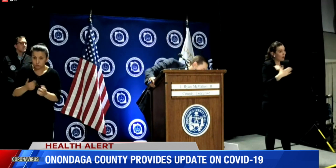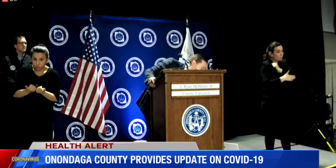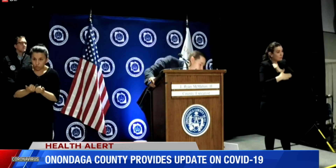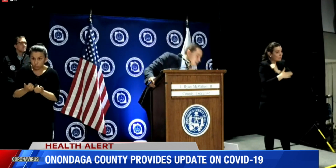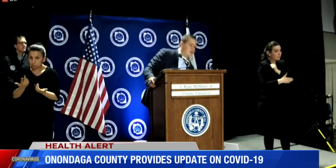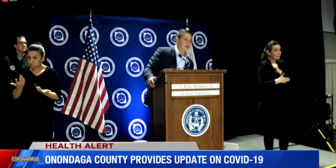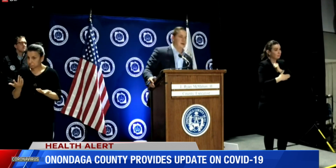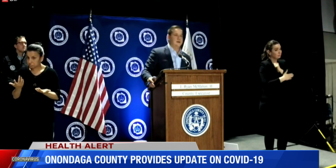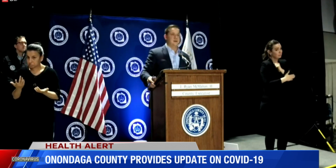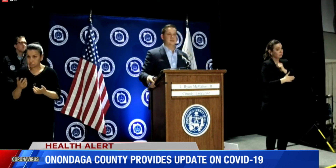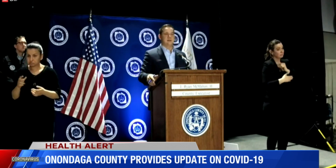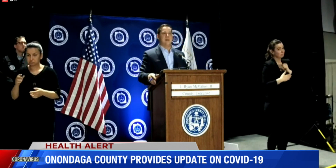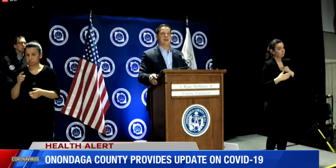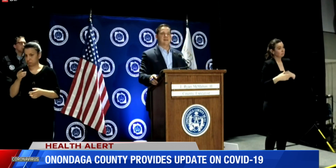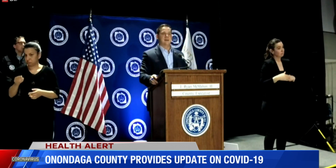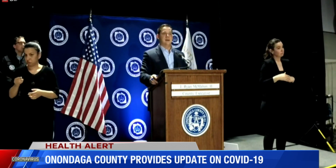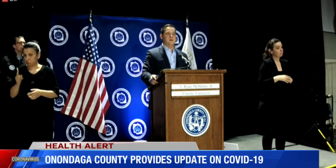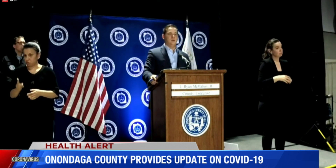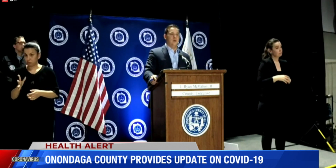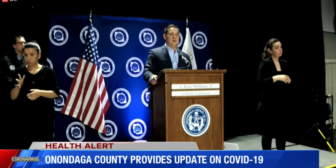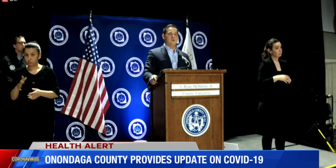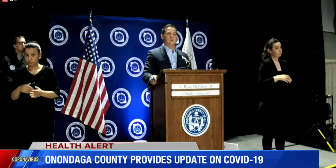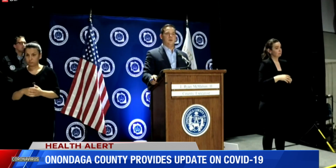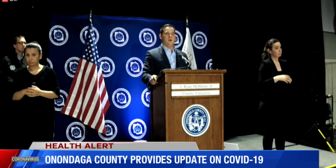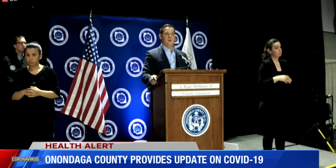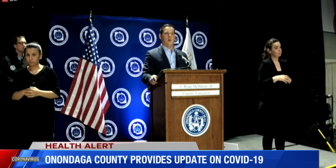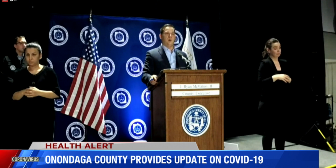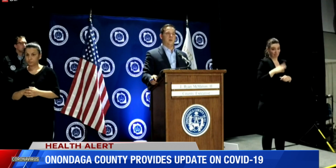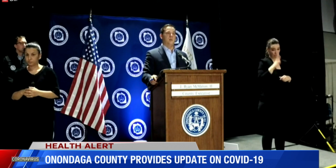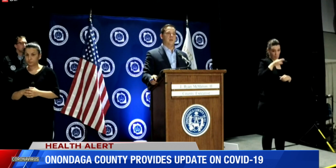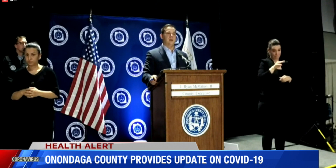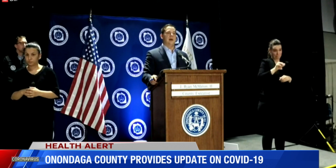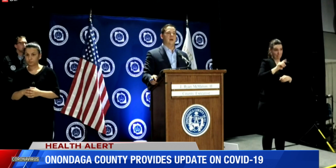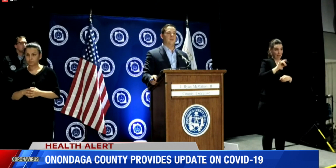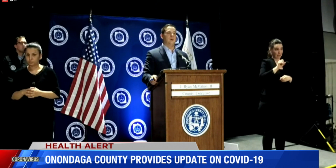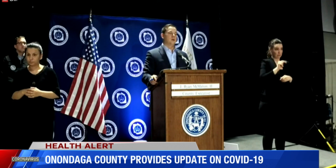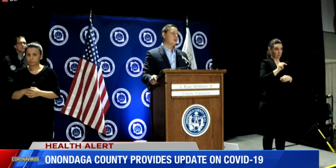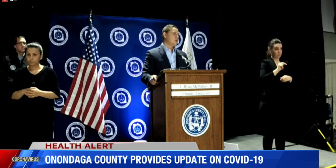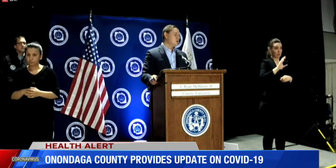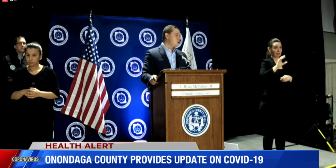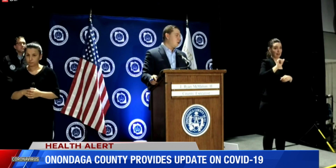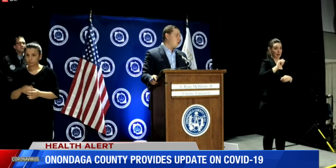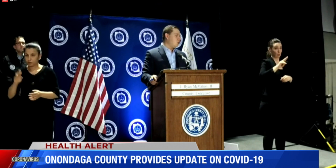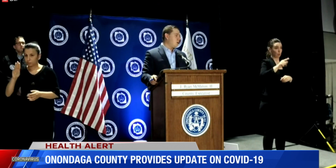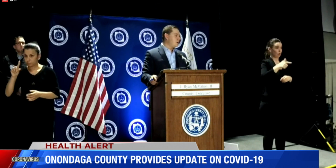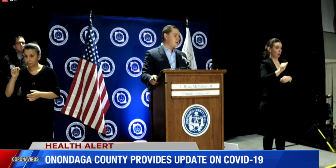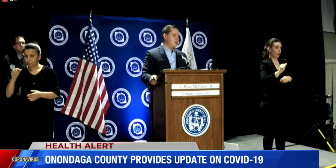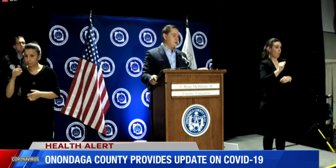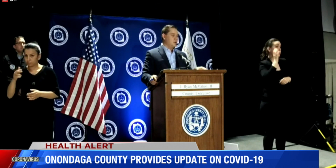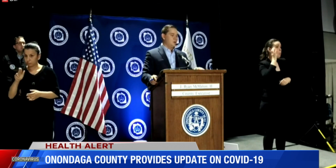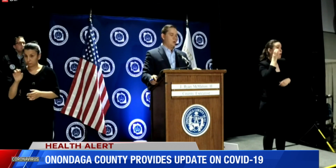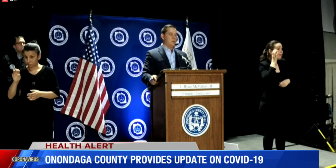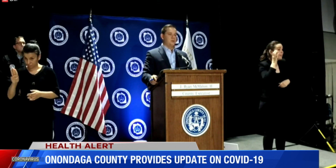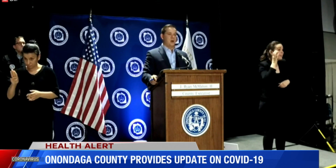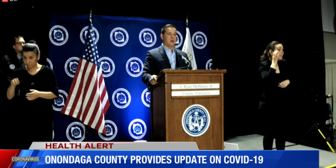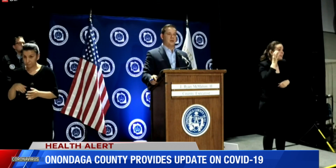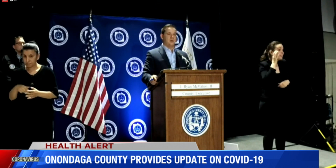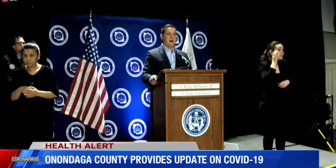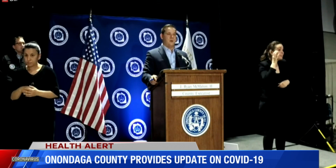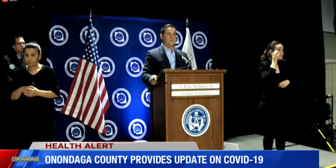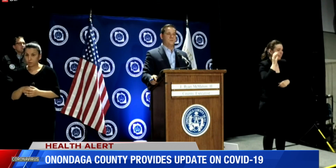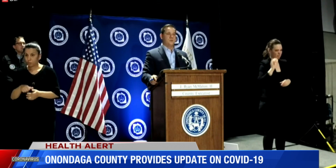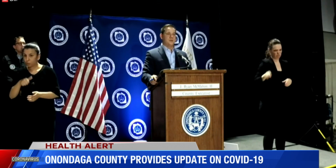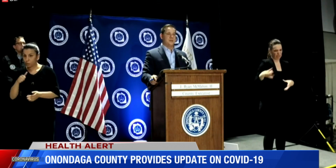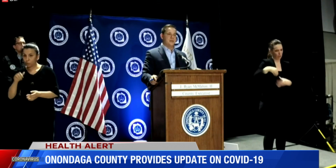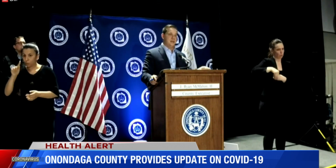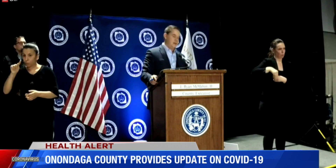say, it's you can say Madison, Cayuga, and Oswego, and Cortland are probably in that number. So we're talking